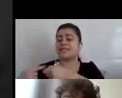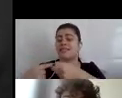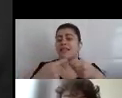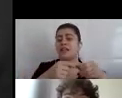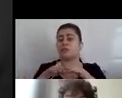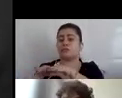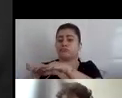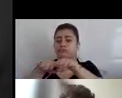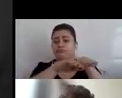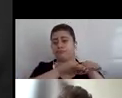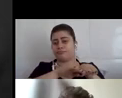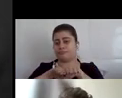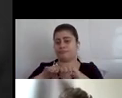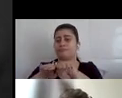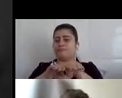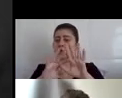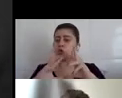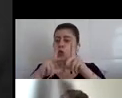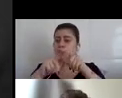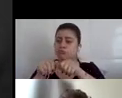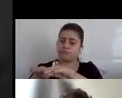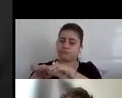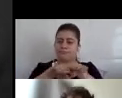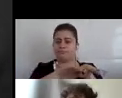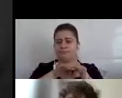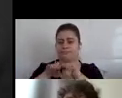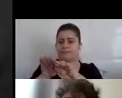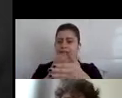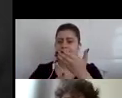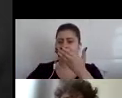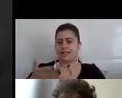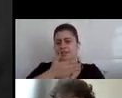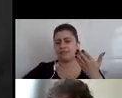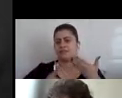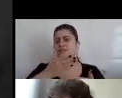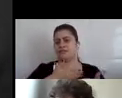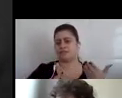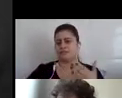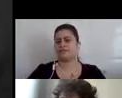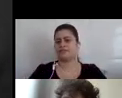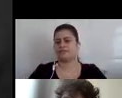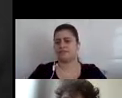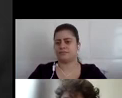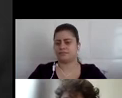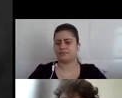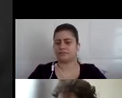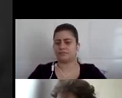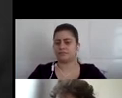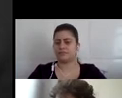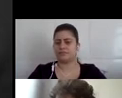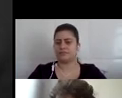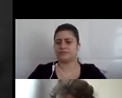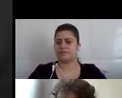interacting one with another. We also have a useful monitoring framework